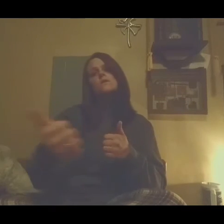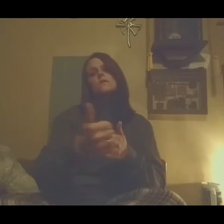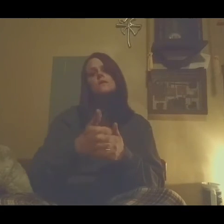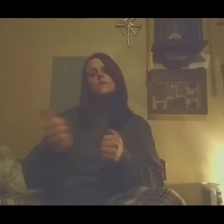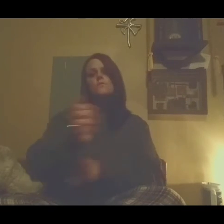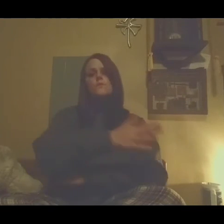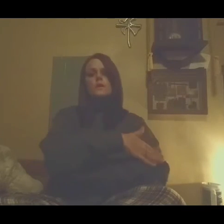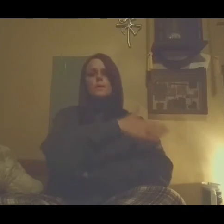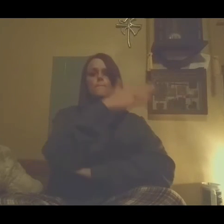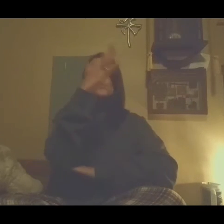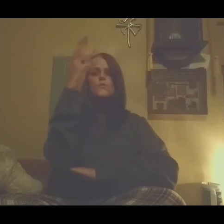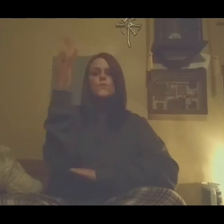the rainbow